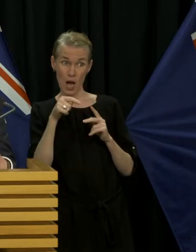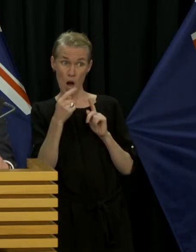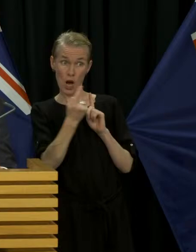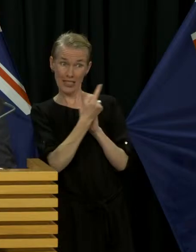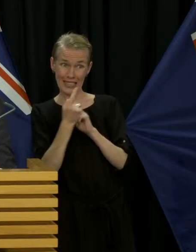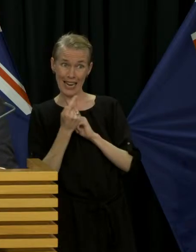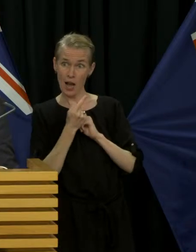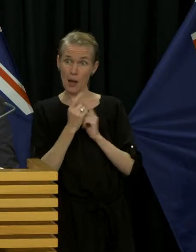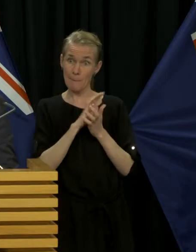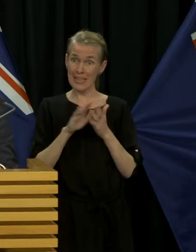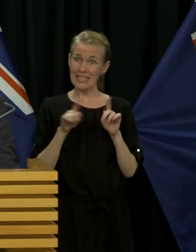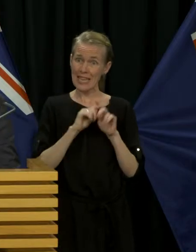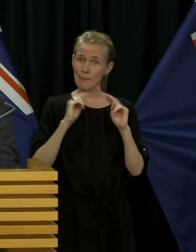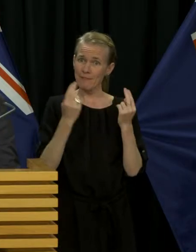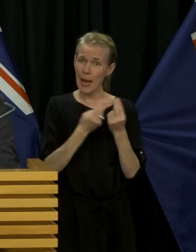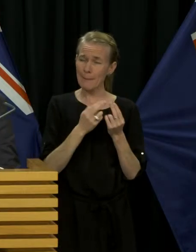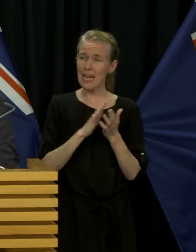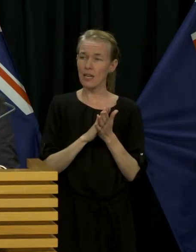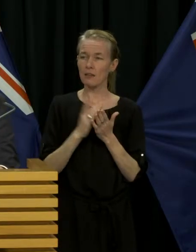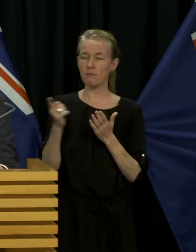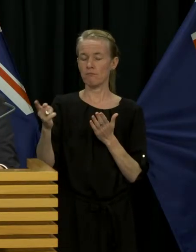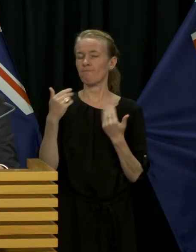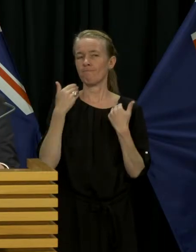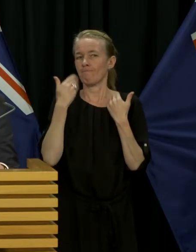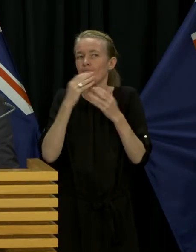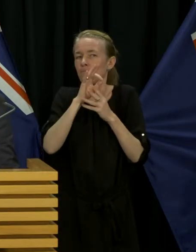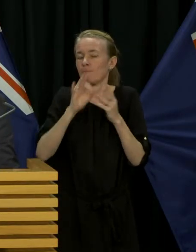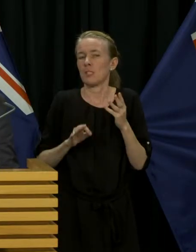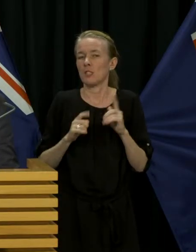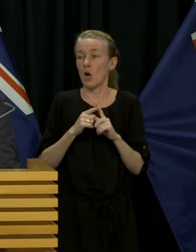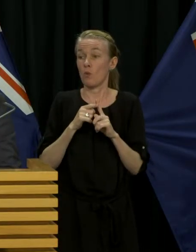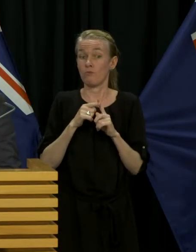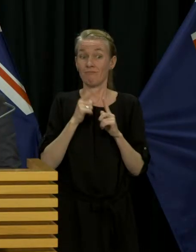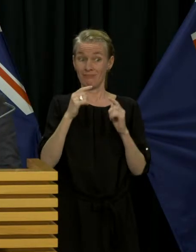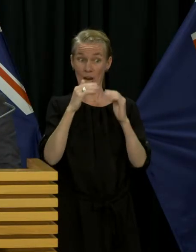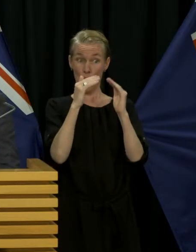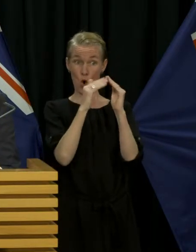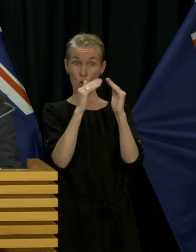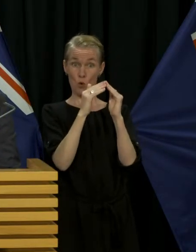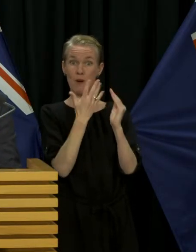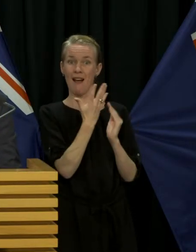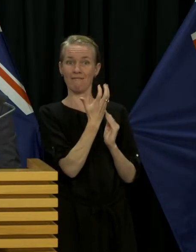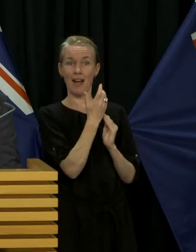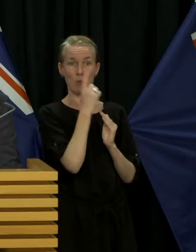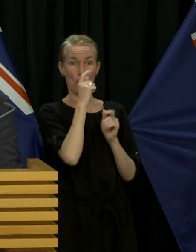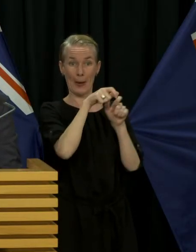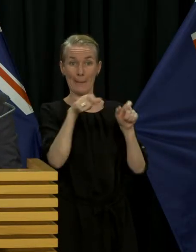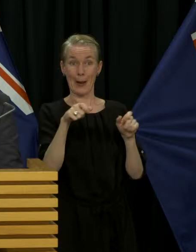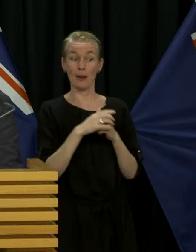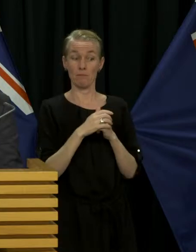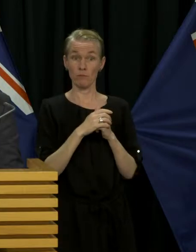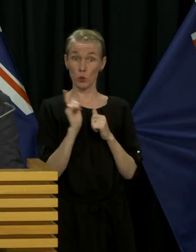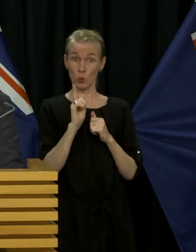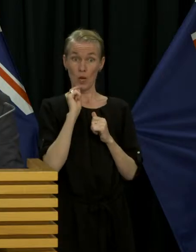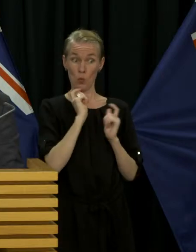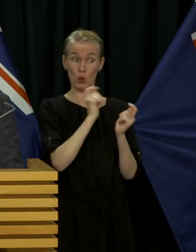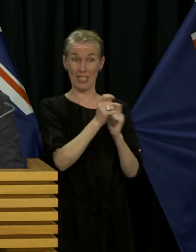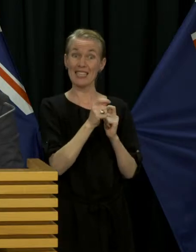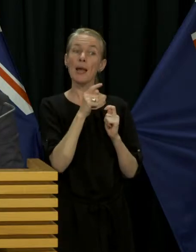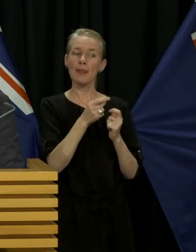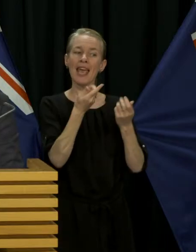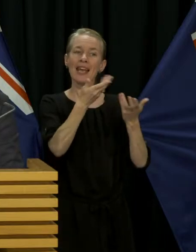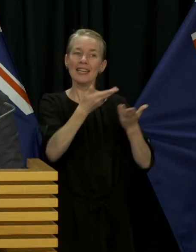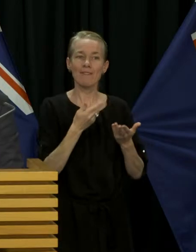that they were staying with 5 people, and those 5 people now are being tested today, and they have provided information as part of the contact